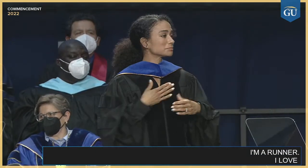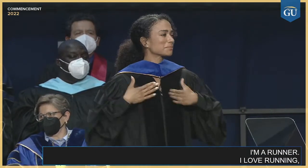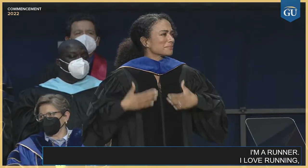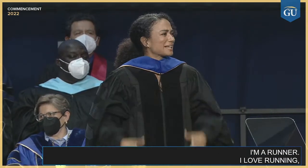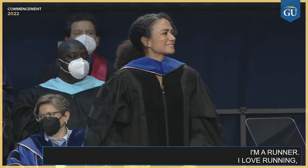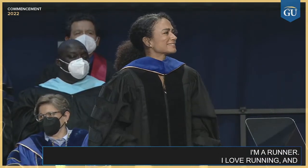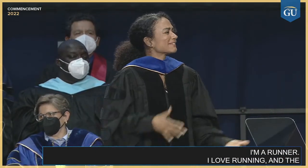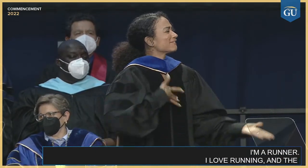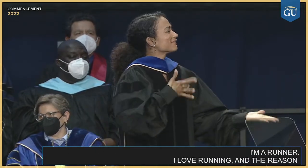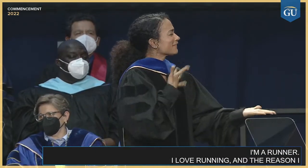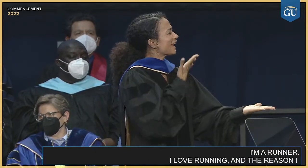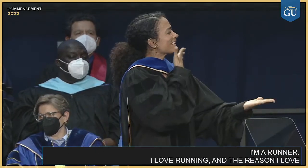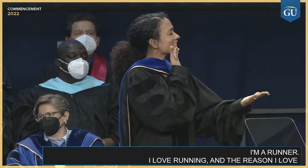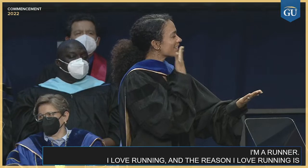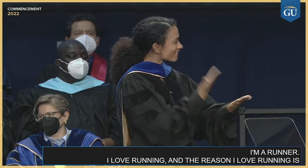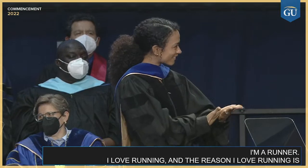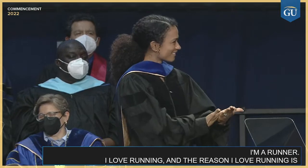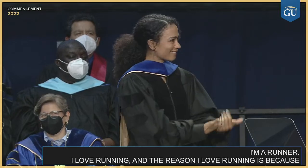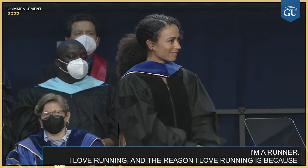and it makes my body feel really, really good.